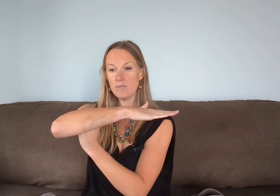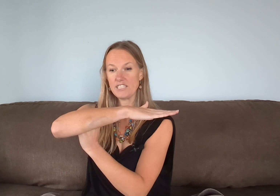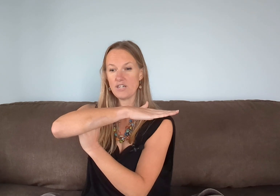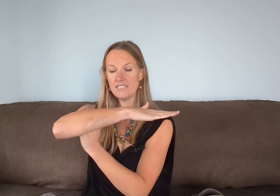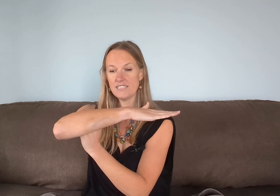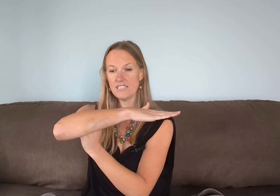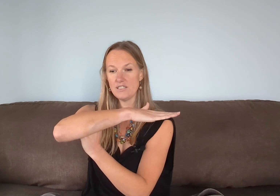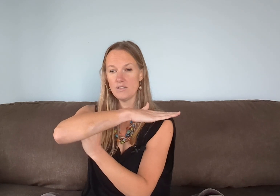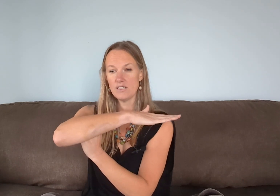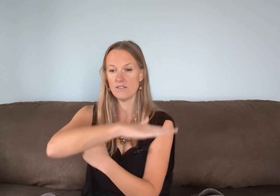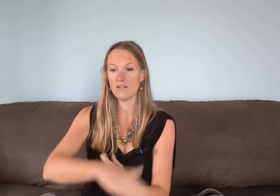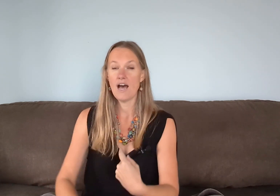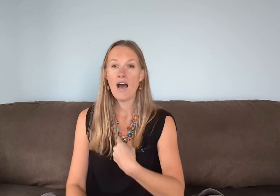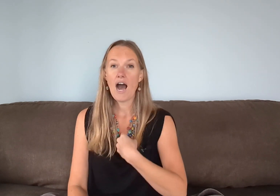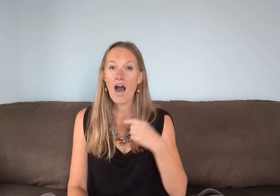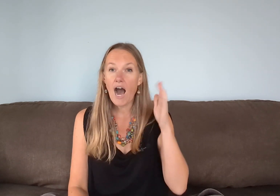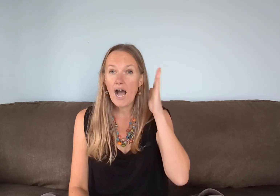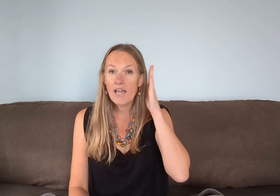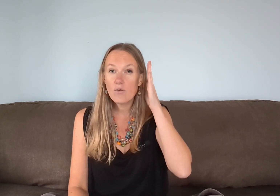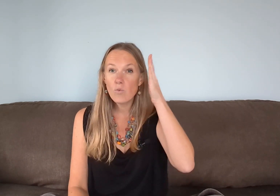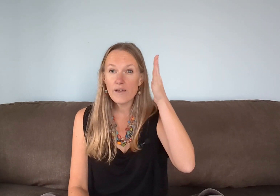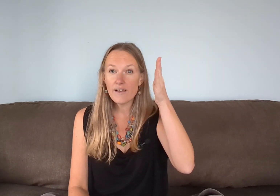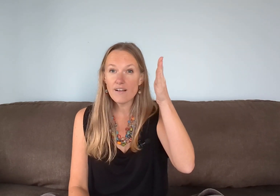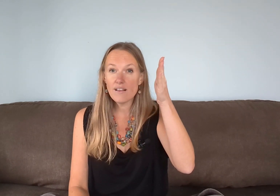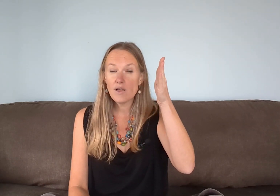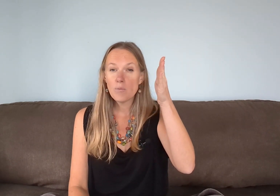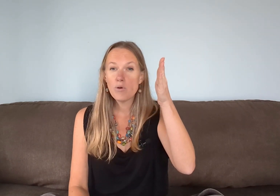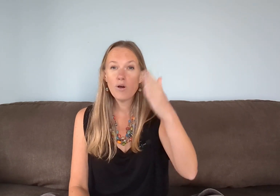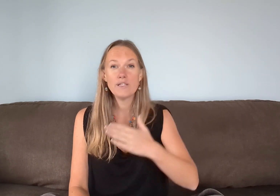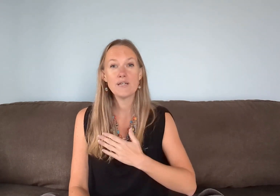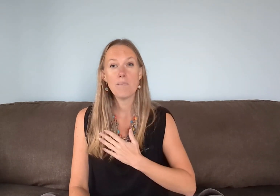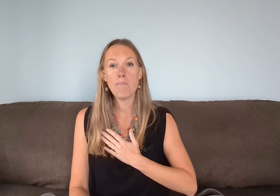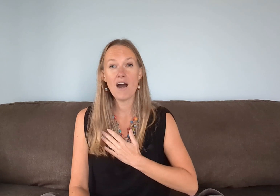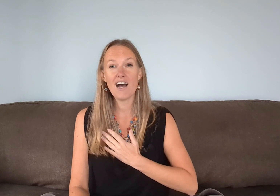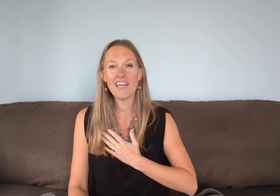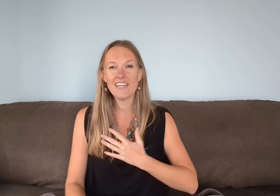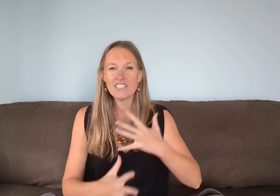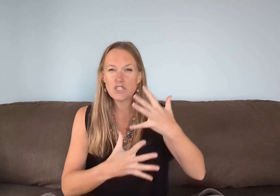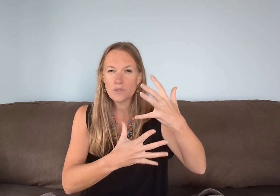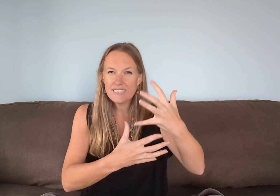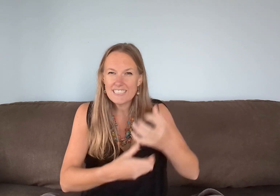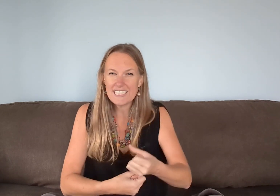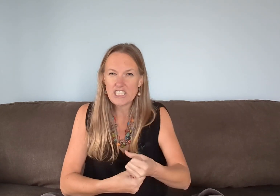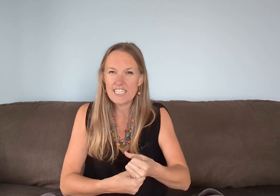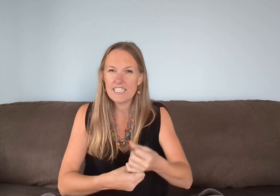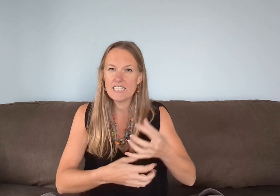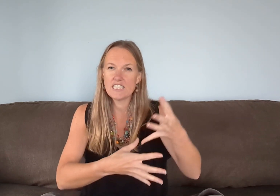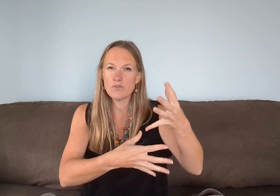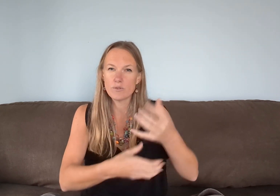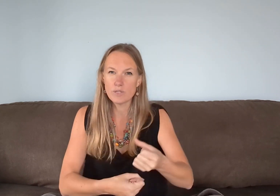my trust in you alone. I will put my, and then trust, it's like you're hanging onto a